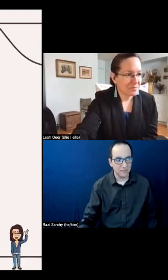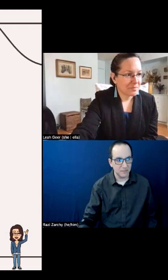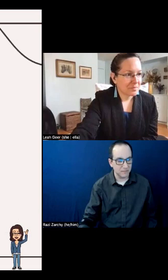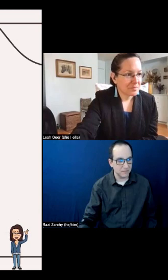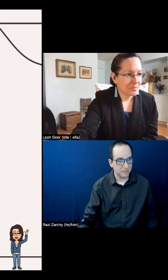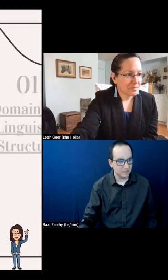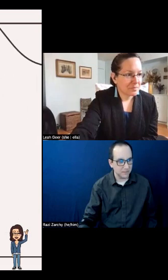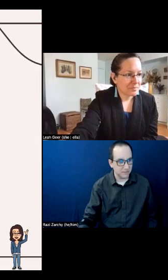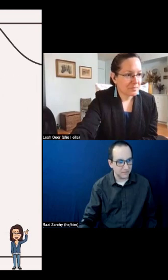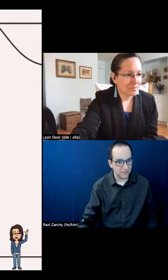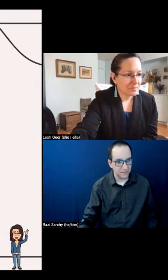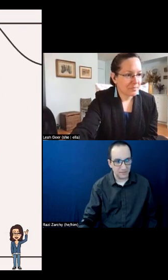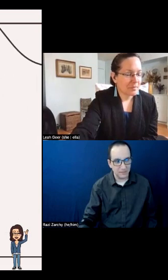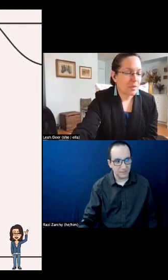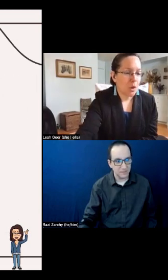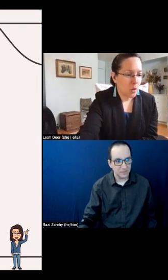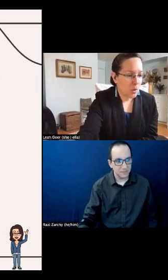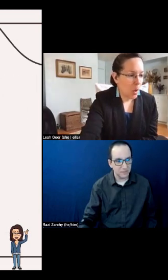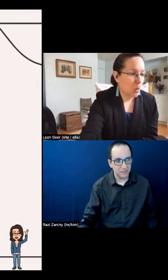today.